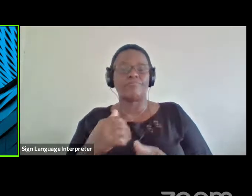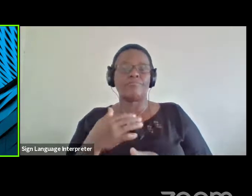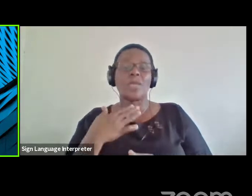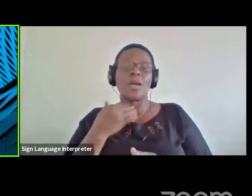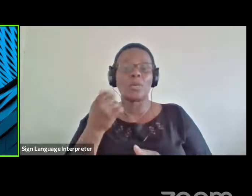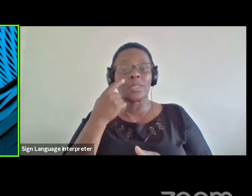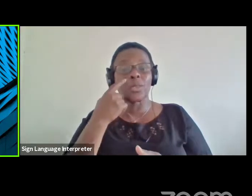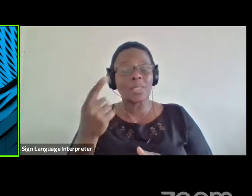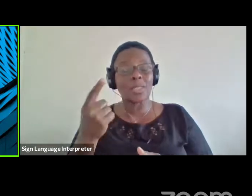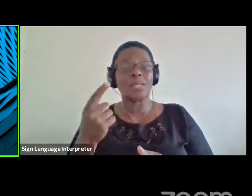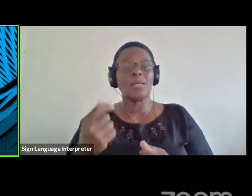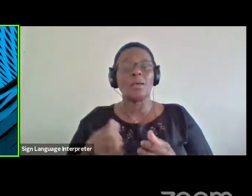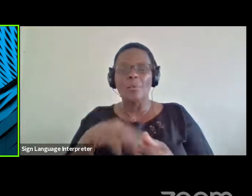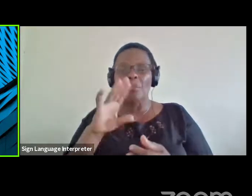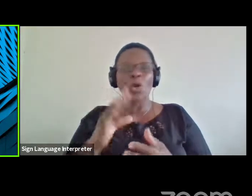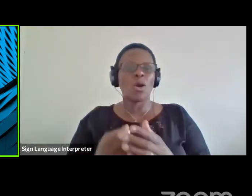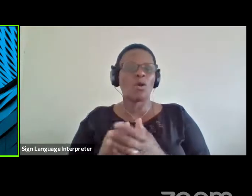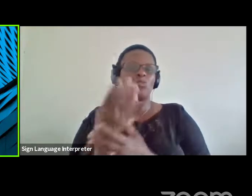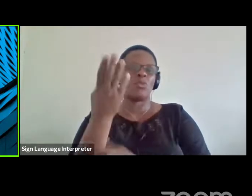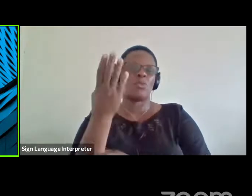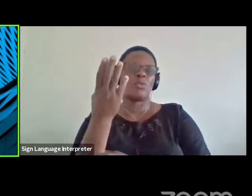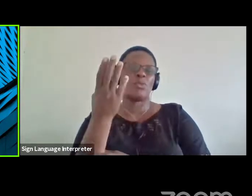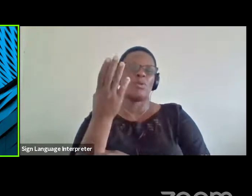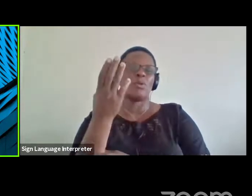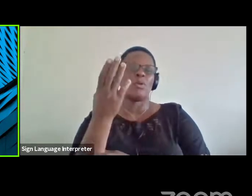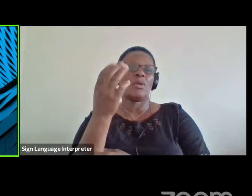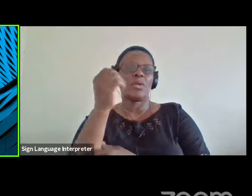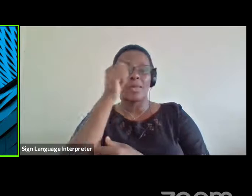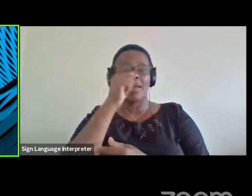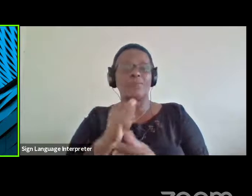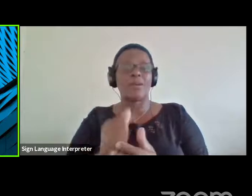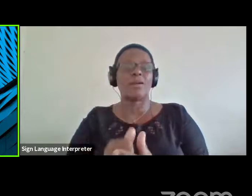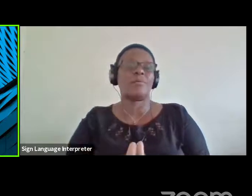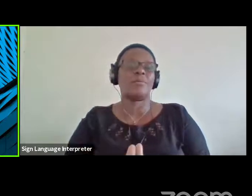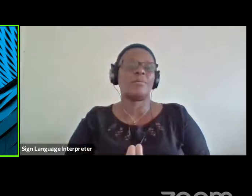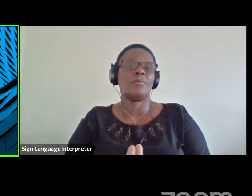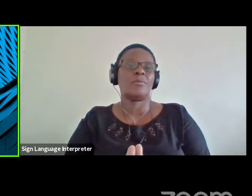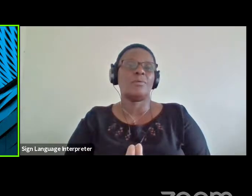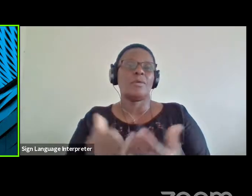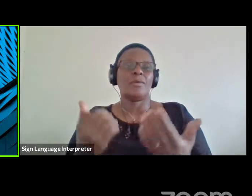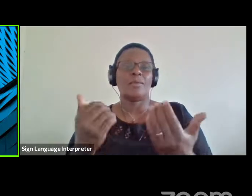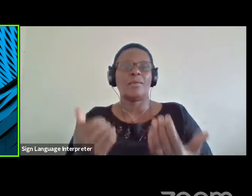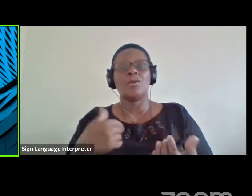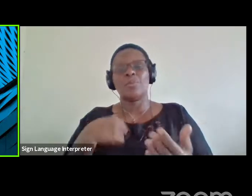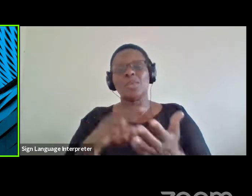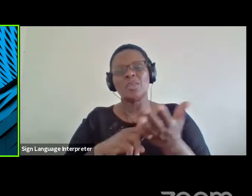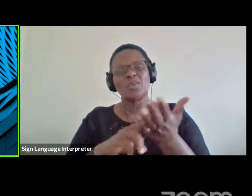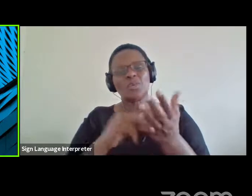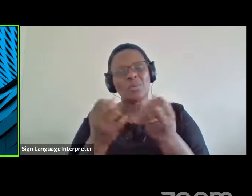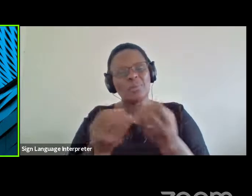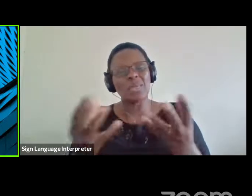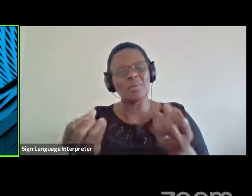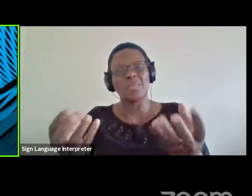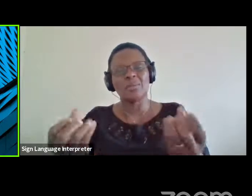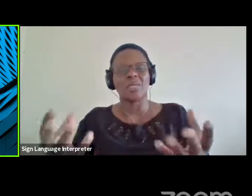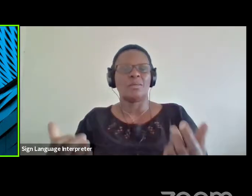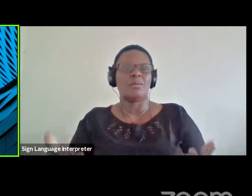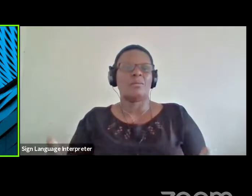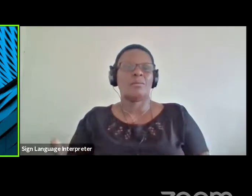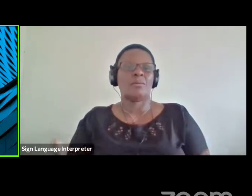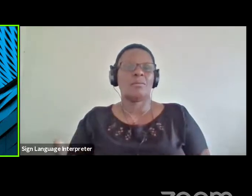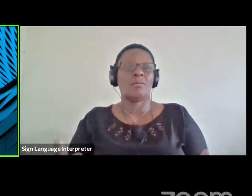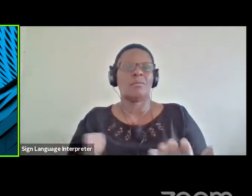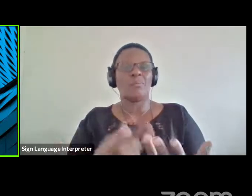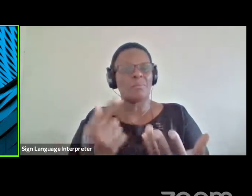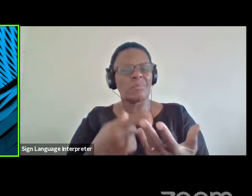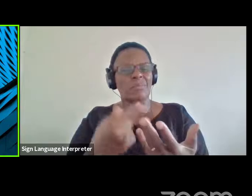So obviously, you can tweet at me, you can tweet at Digital Peace Now using the hashtag Stop Cyber Warfare. We can obviously